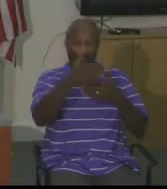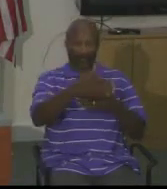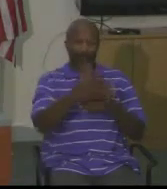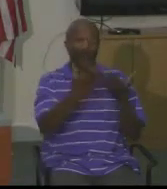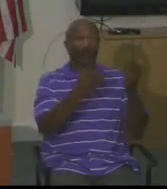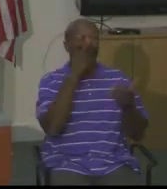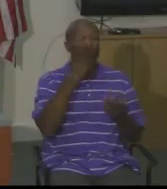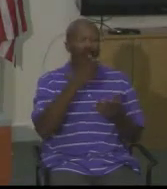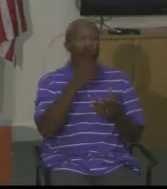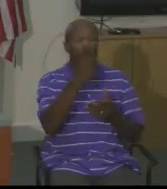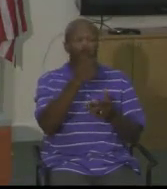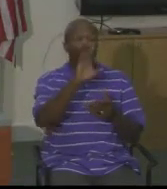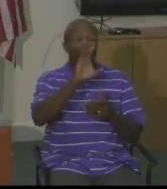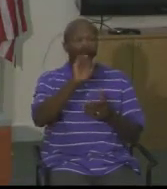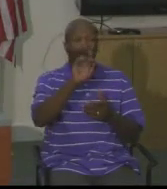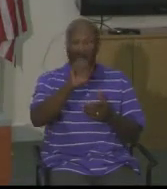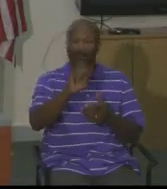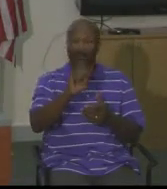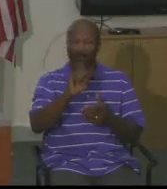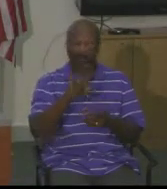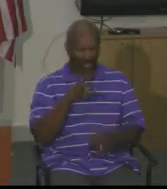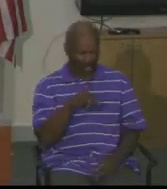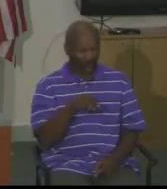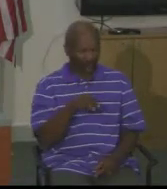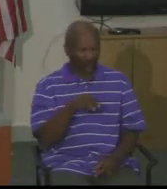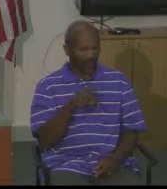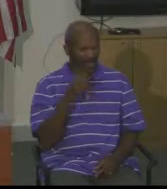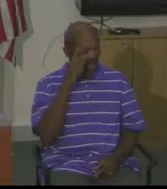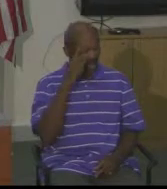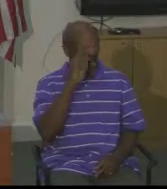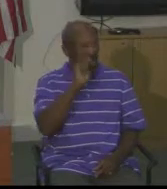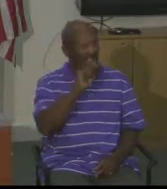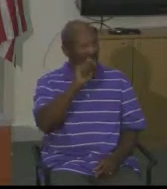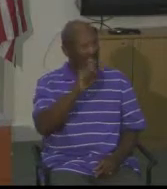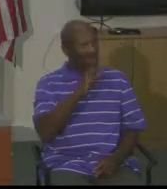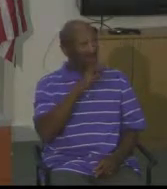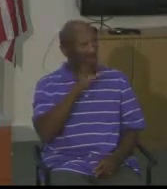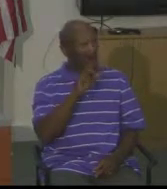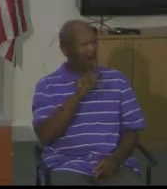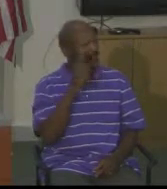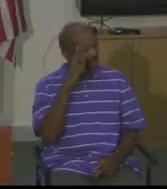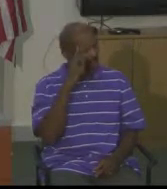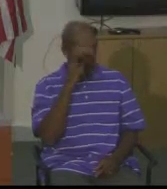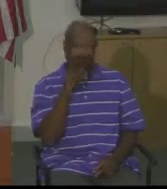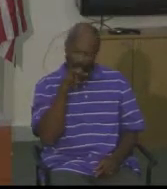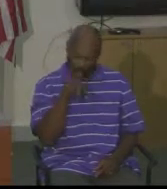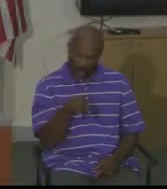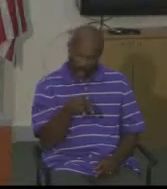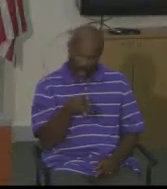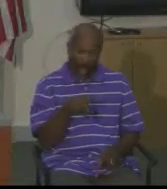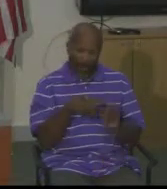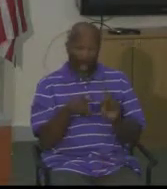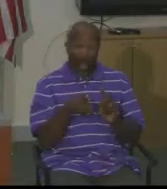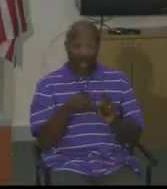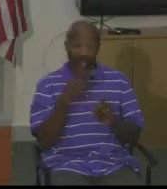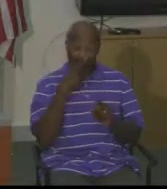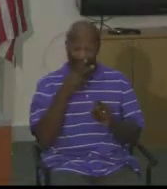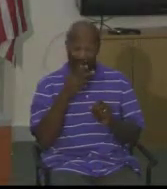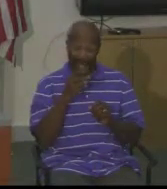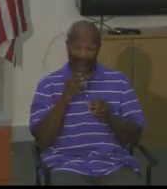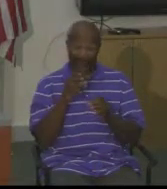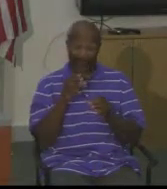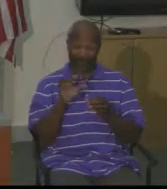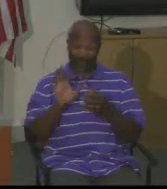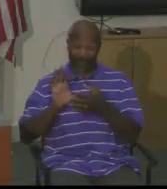the case where it might look like an AT motherboard, but then the way the connectors go in